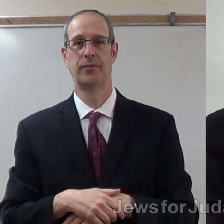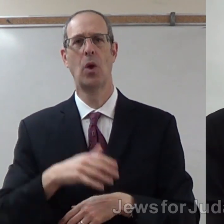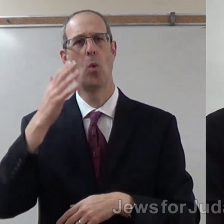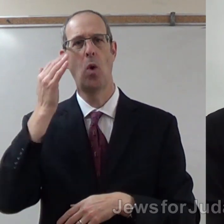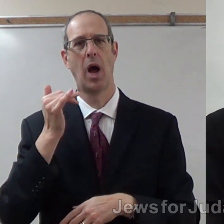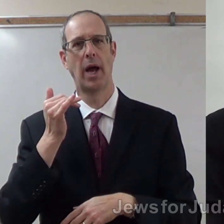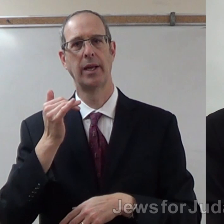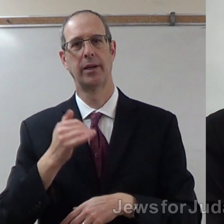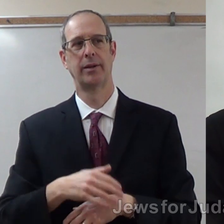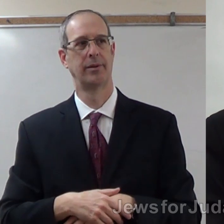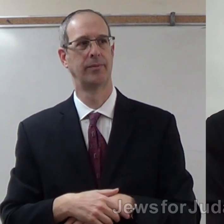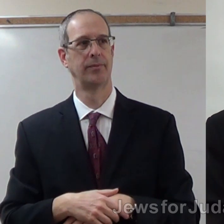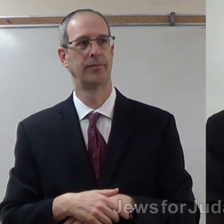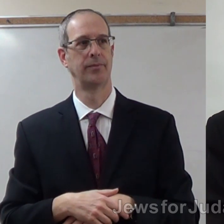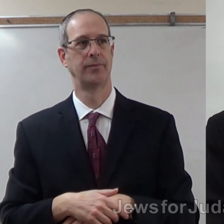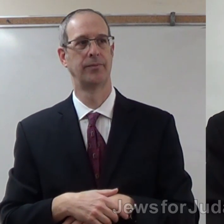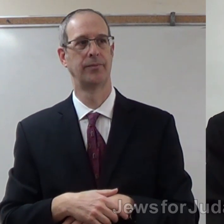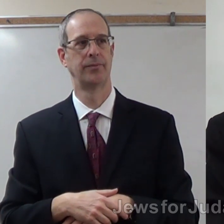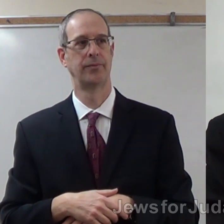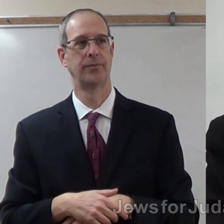Why is this?